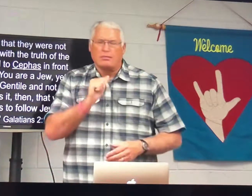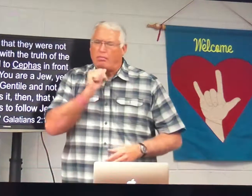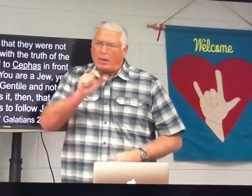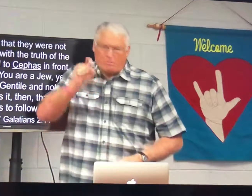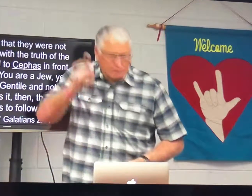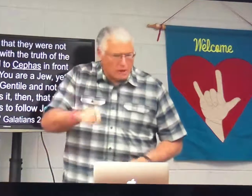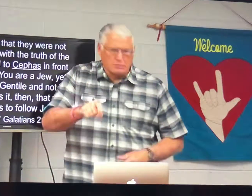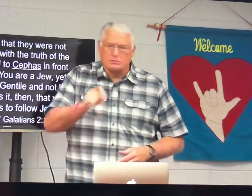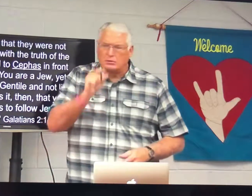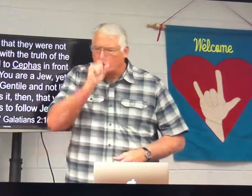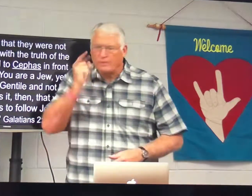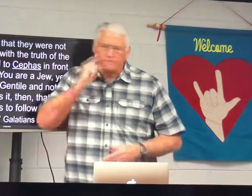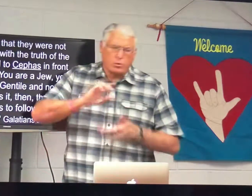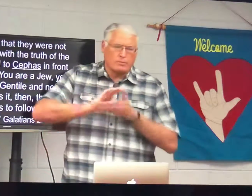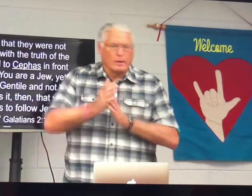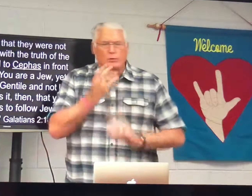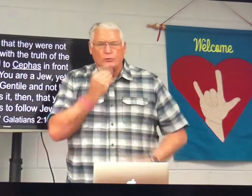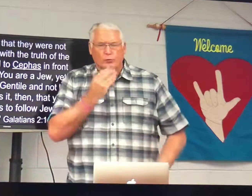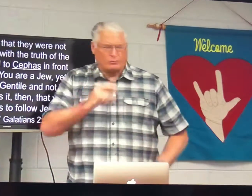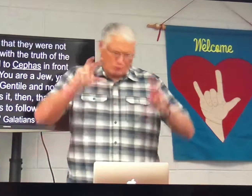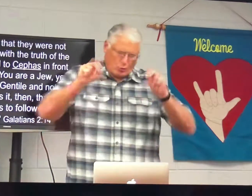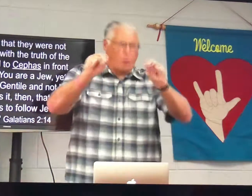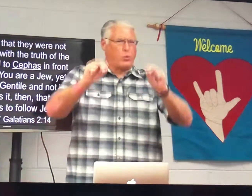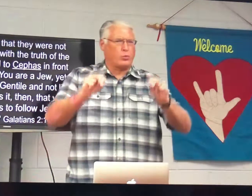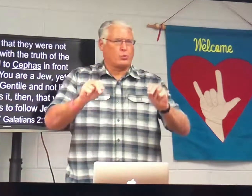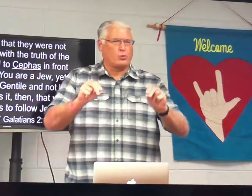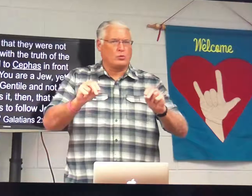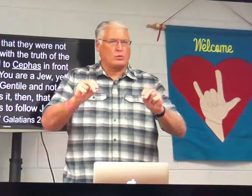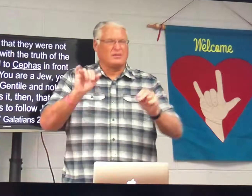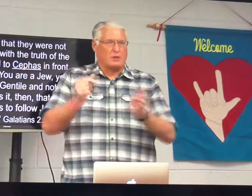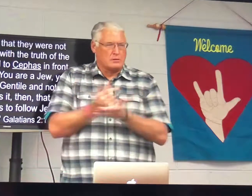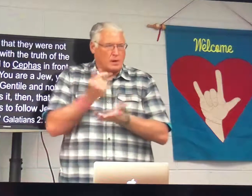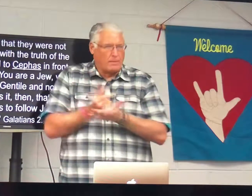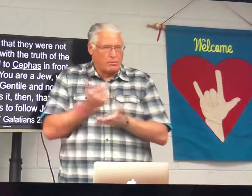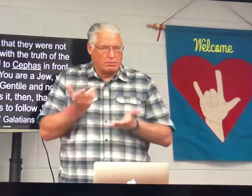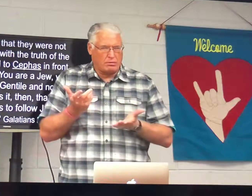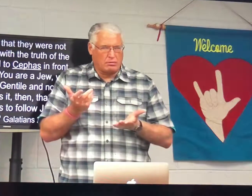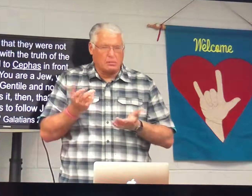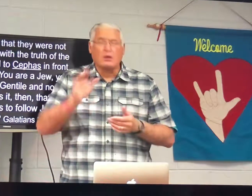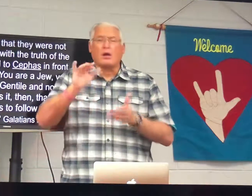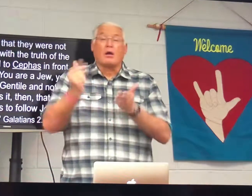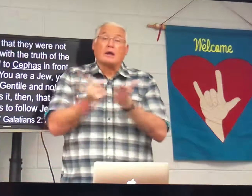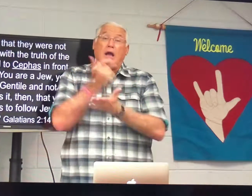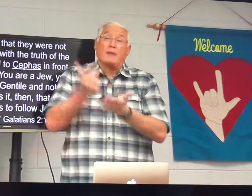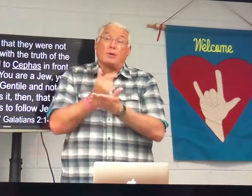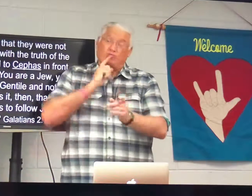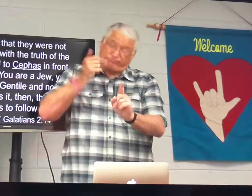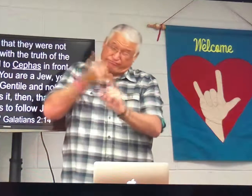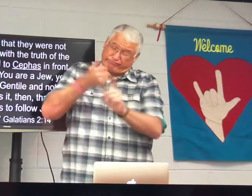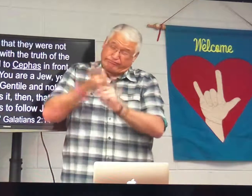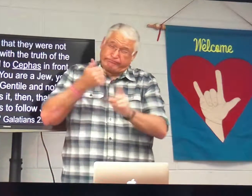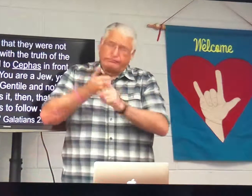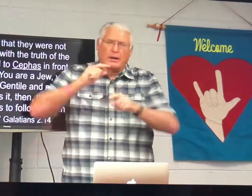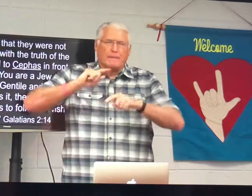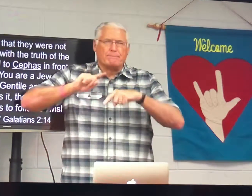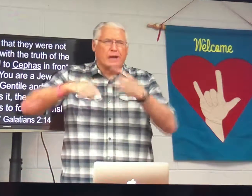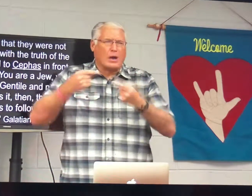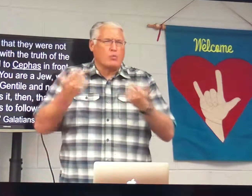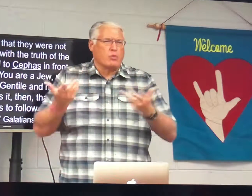split change back, so the curveball became the secondary pitch to go along with the fastball, and the split change I made it hit away, purely and still